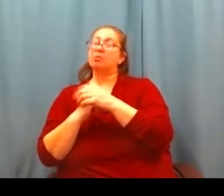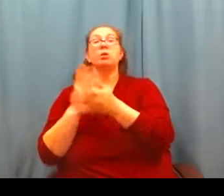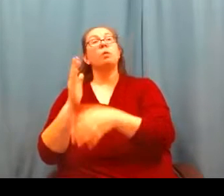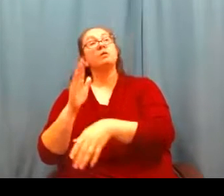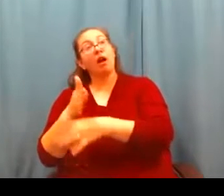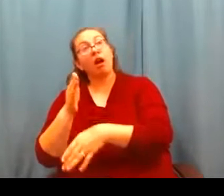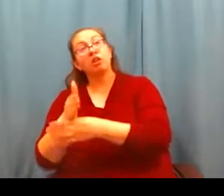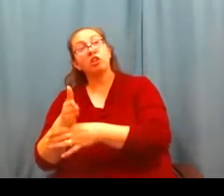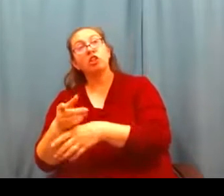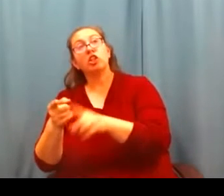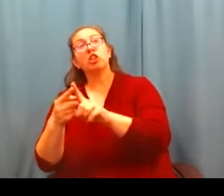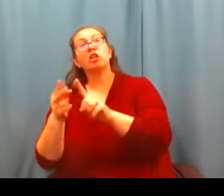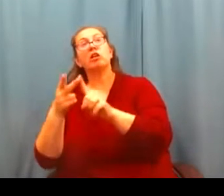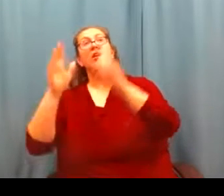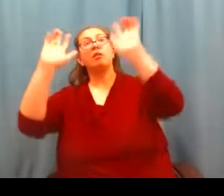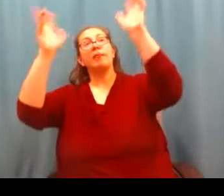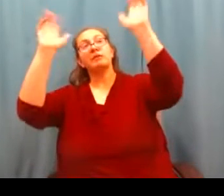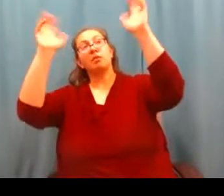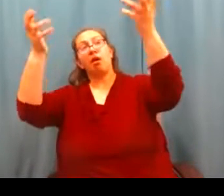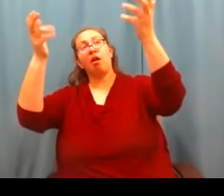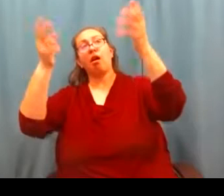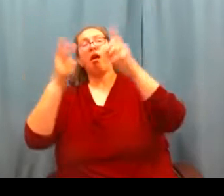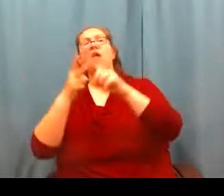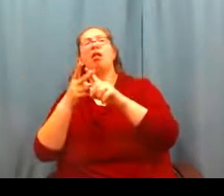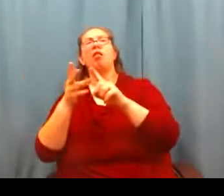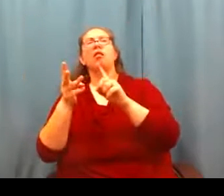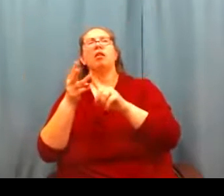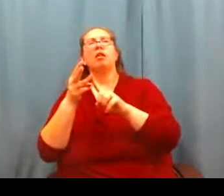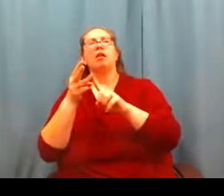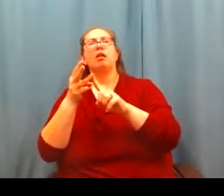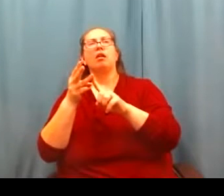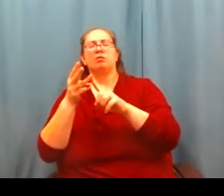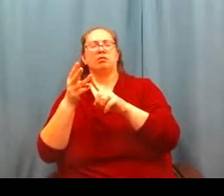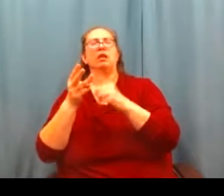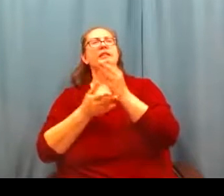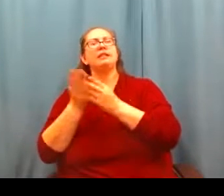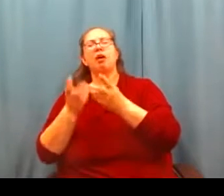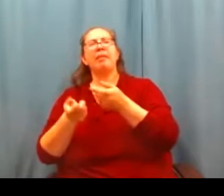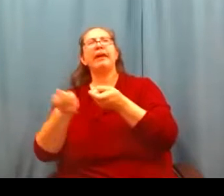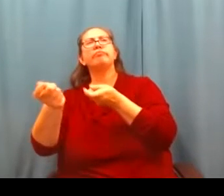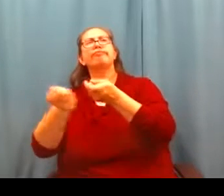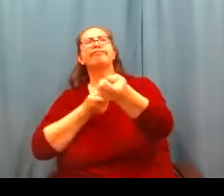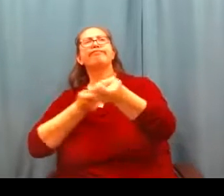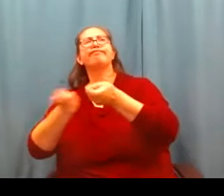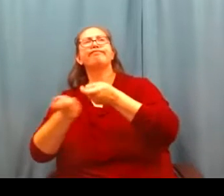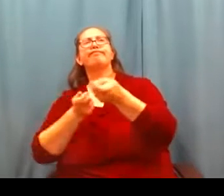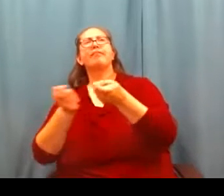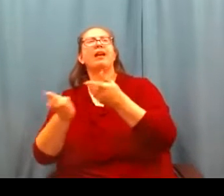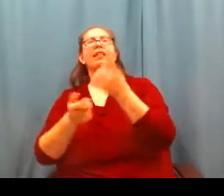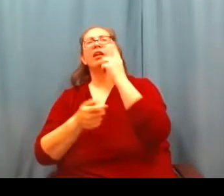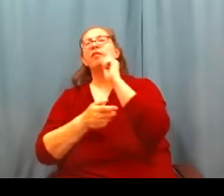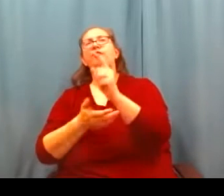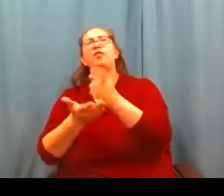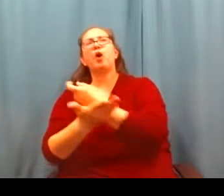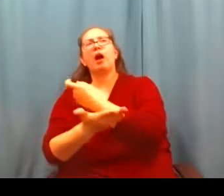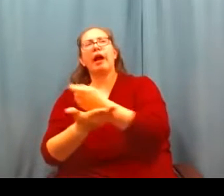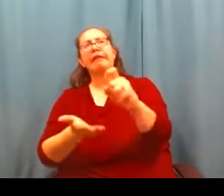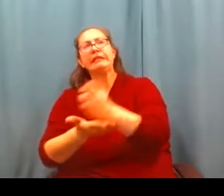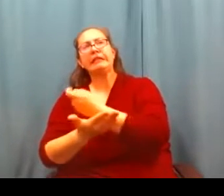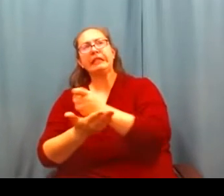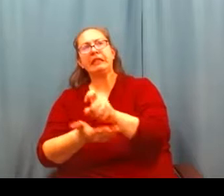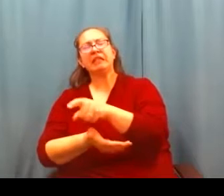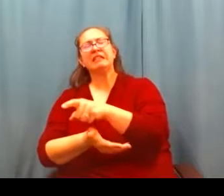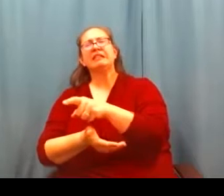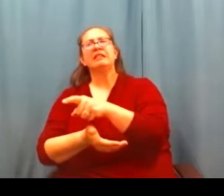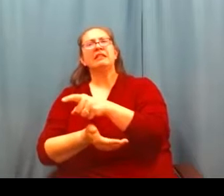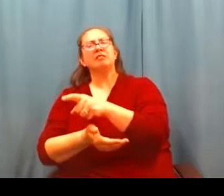soccer, it's basketball, it's some kind of skating rinks, roller hockey, but